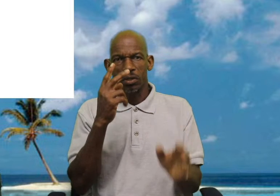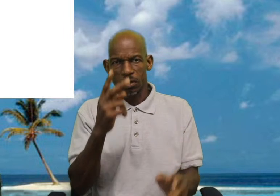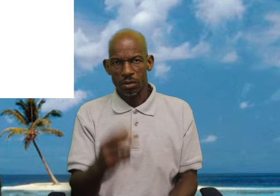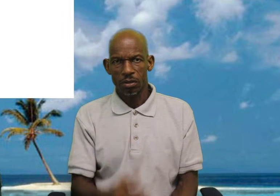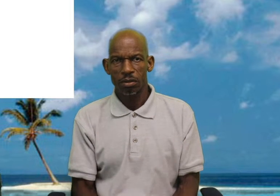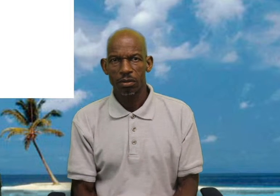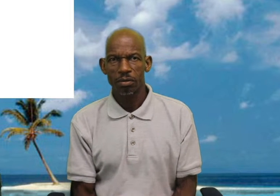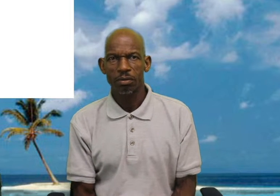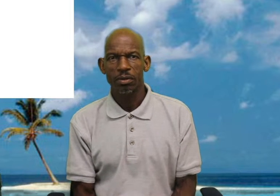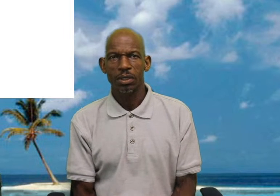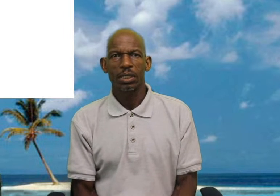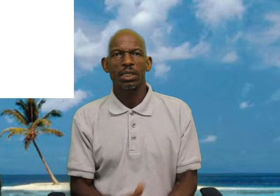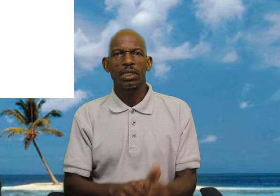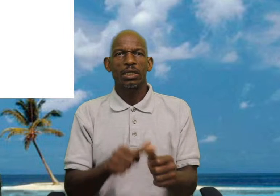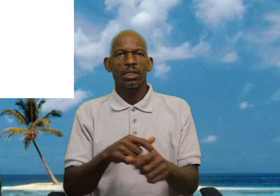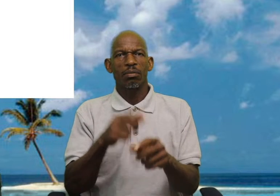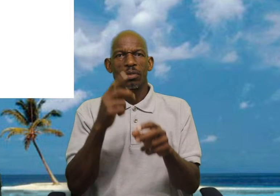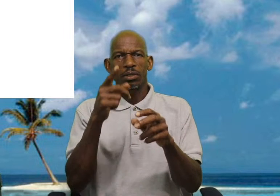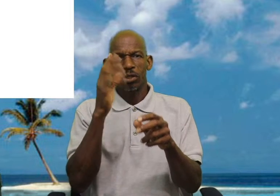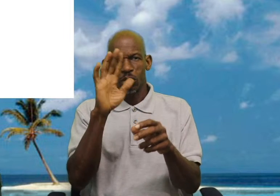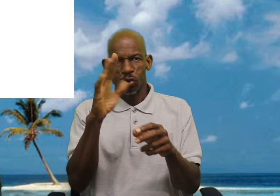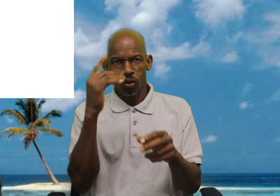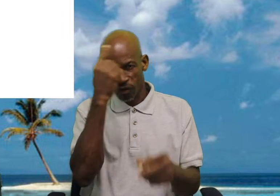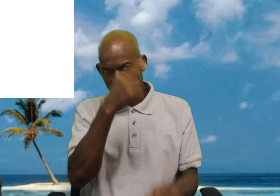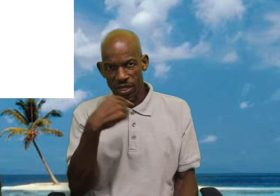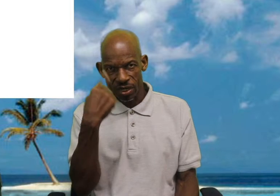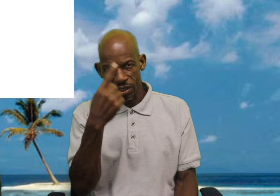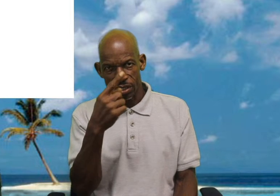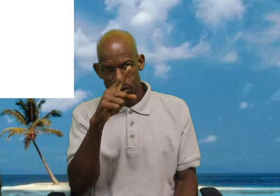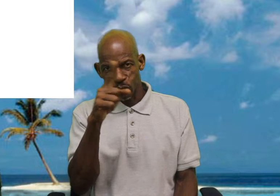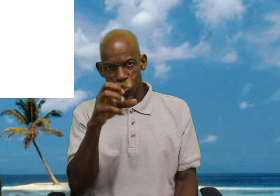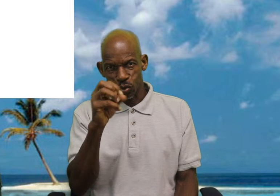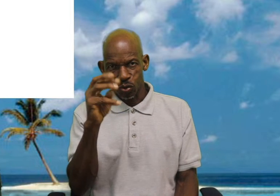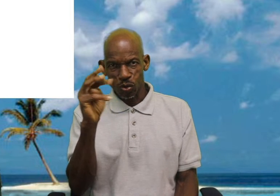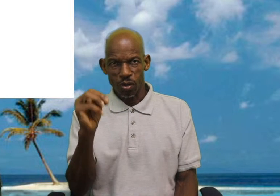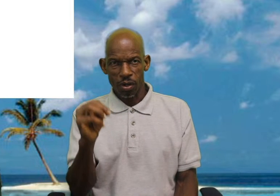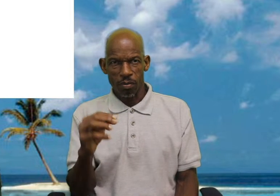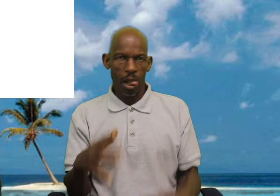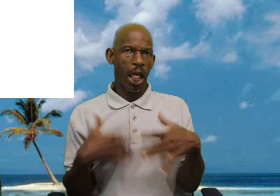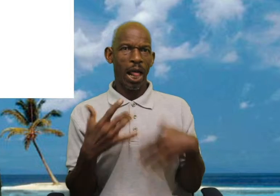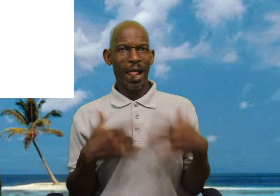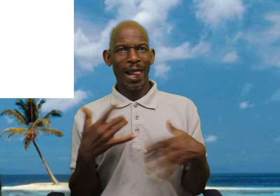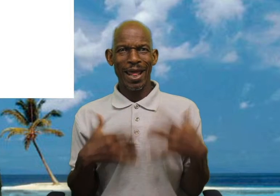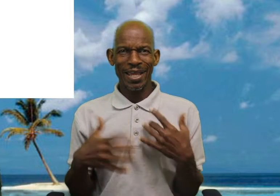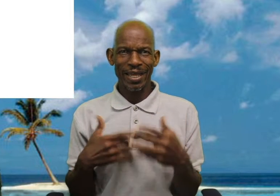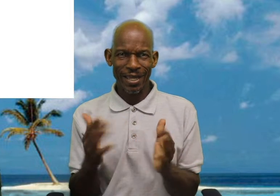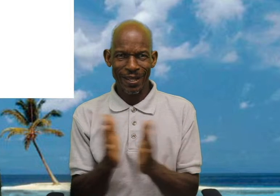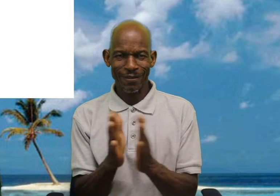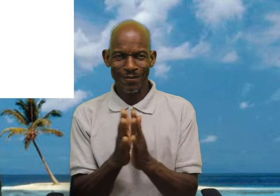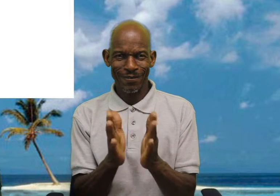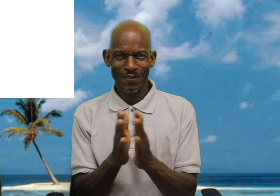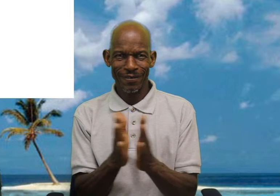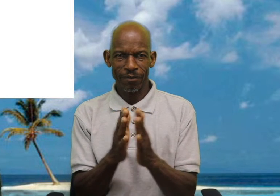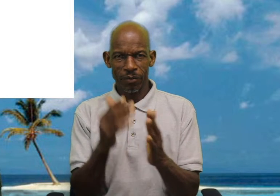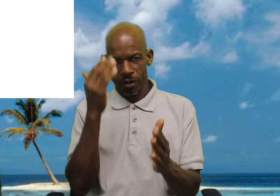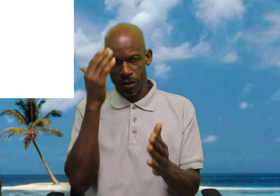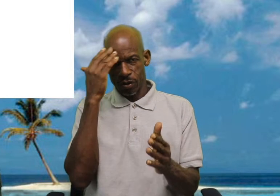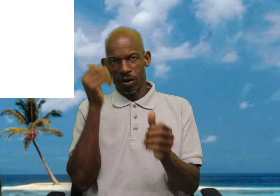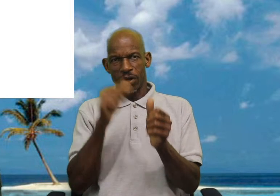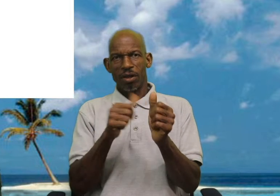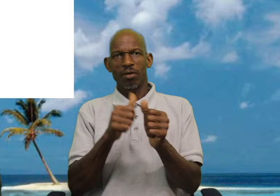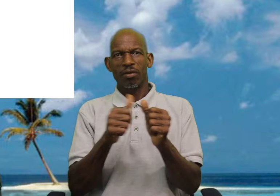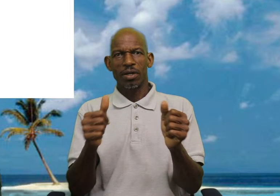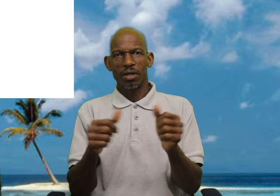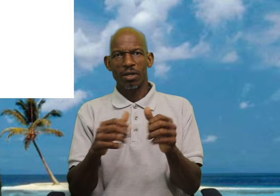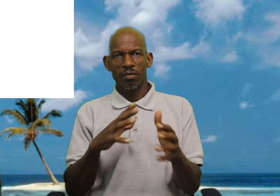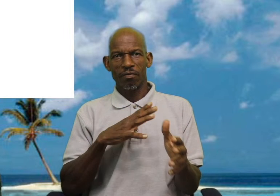Every time I see your faces on the Zoom, I am really feeling really happy to know that everything is fine with you all.